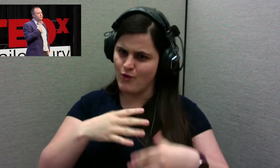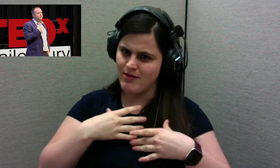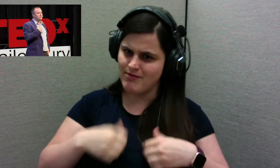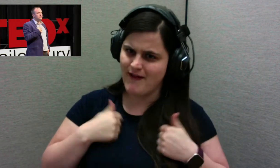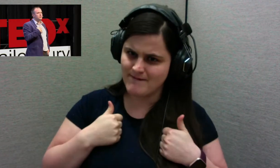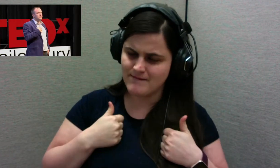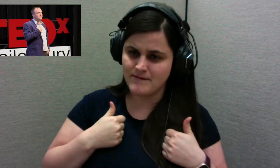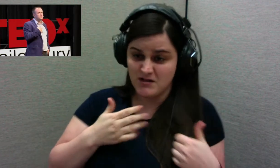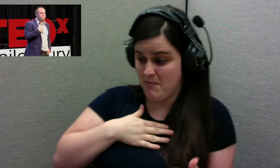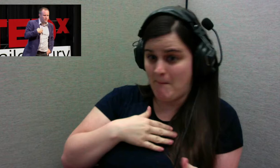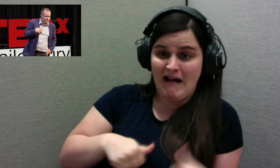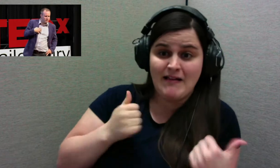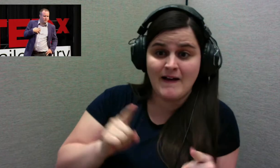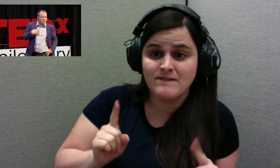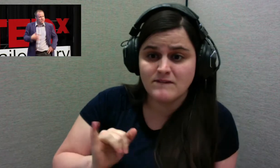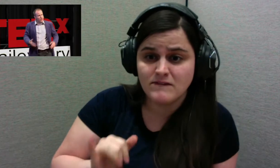life.